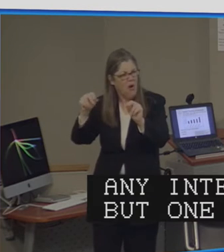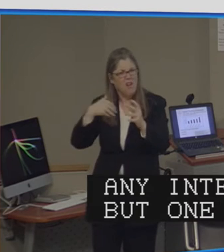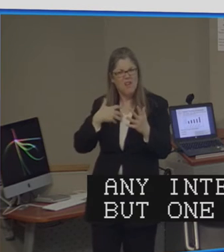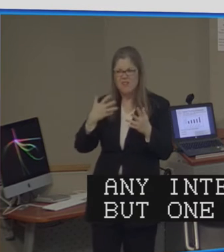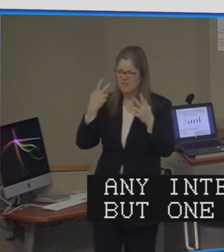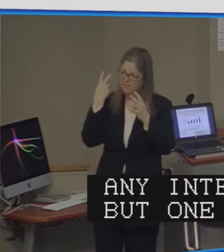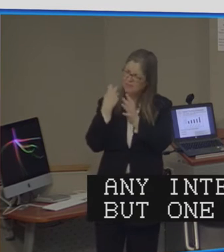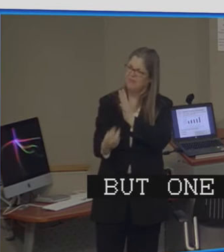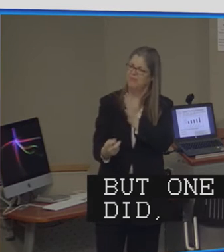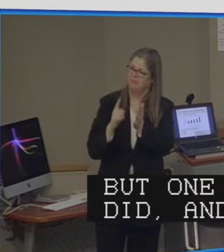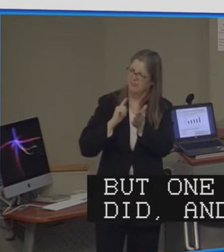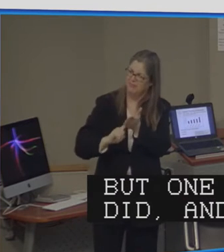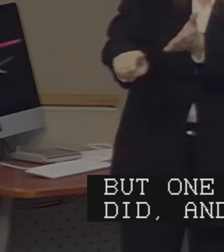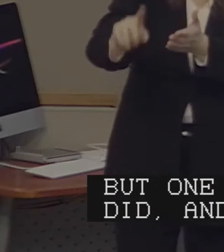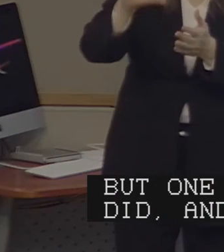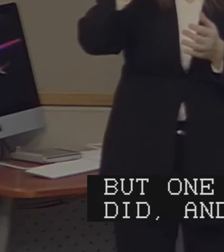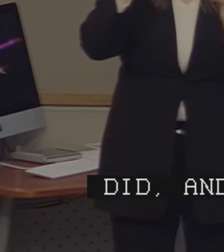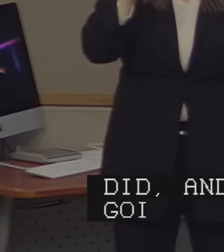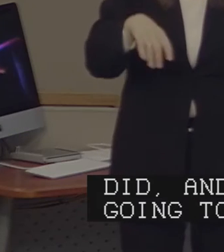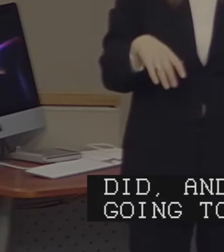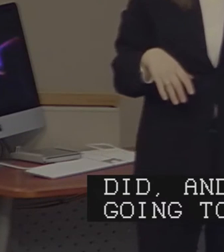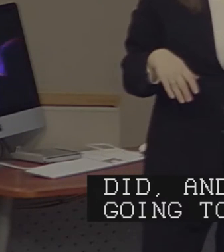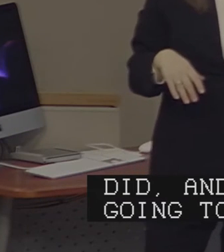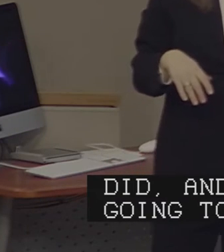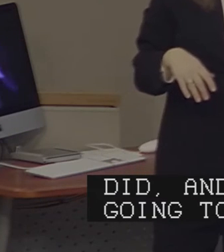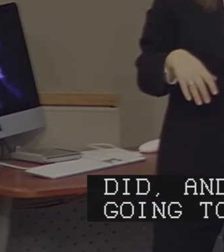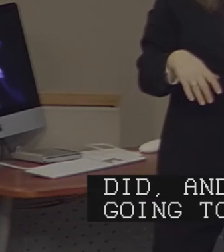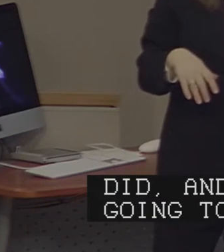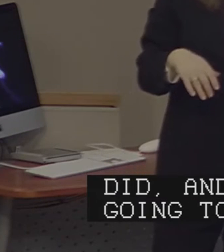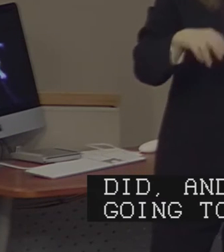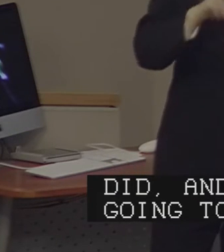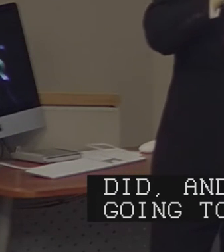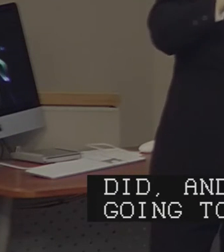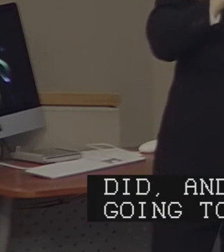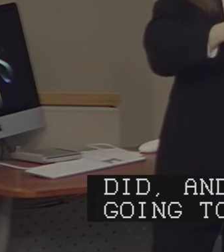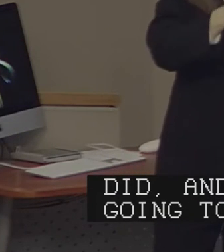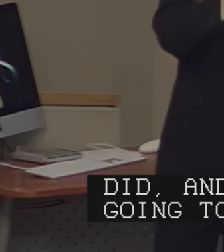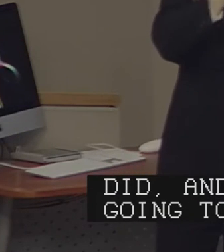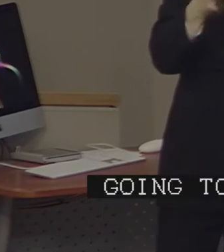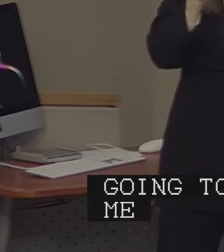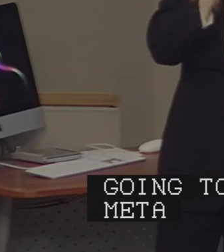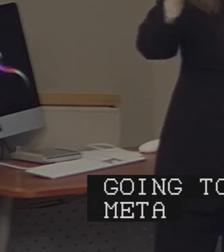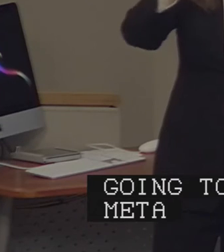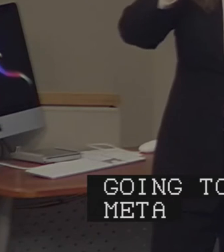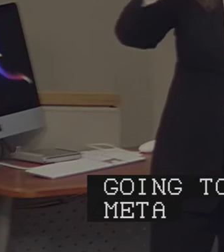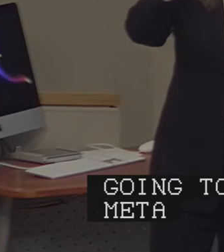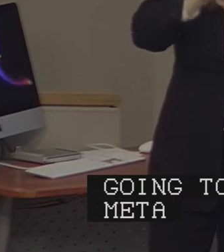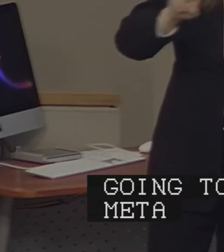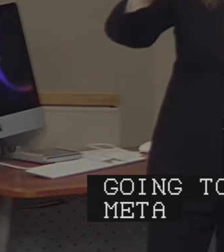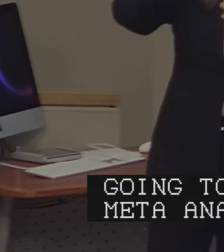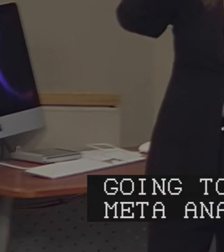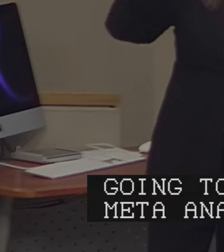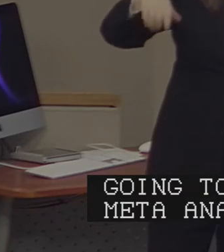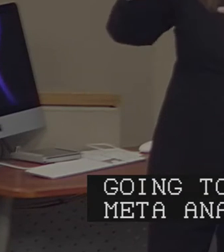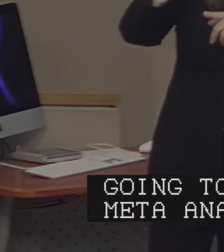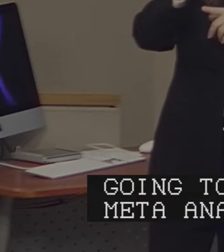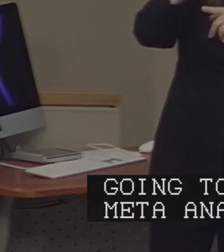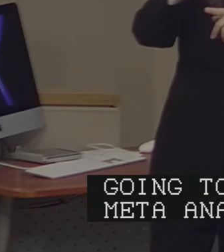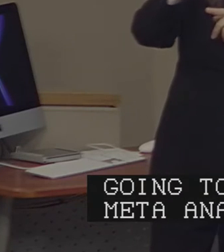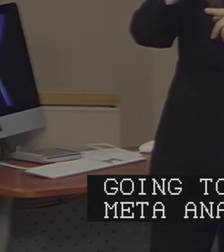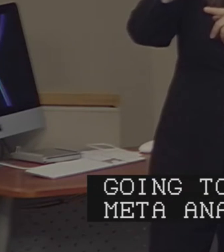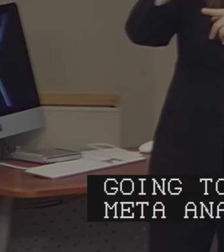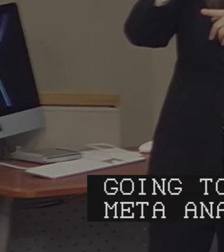the meta-analysis that David Utall at Northwestern spearheaded. And this was bringing